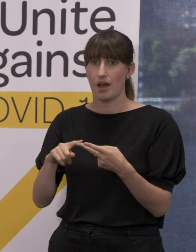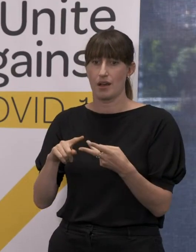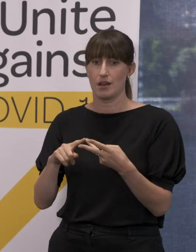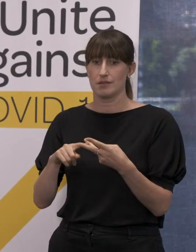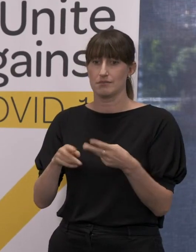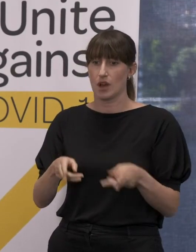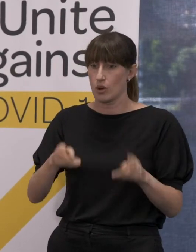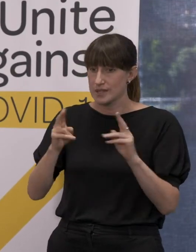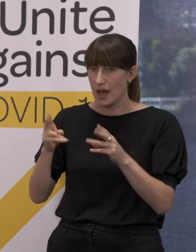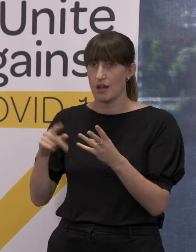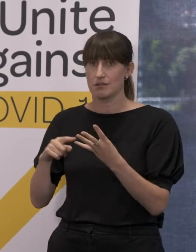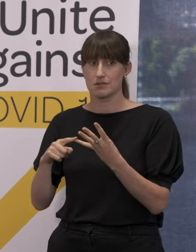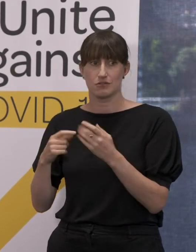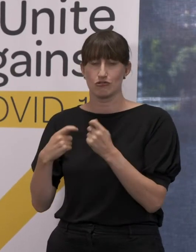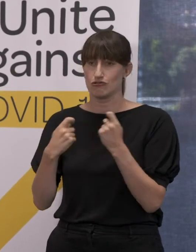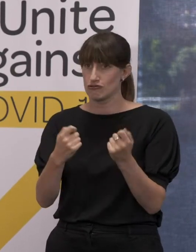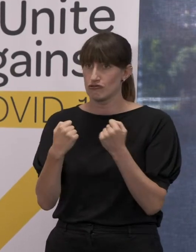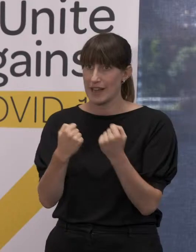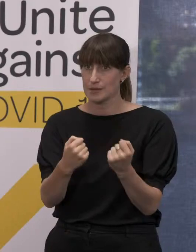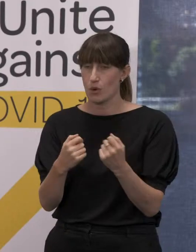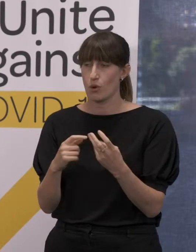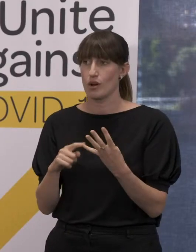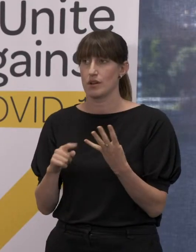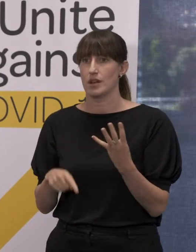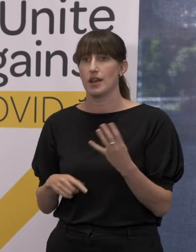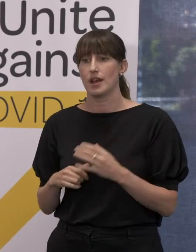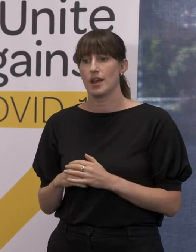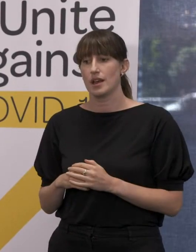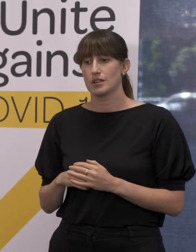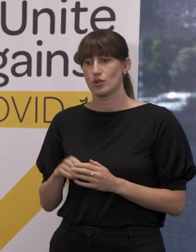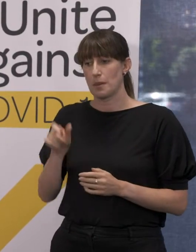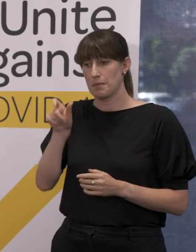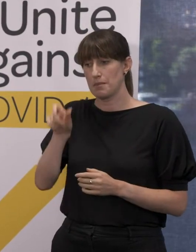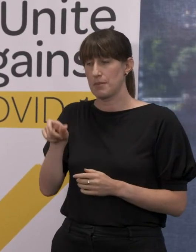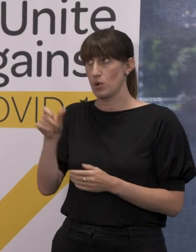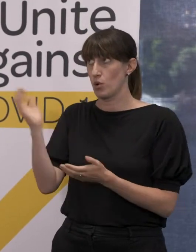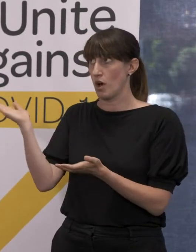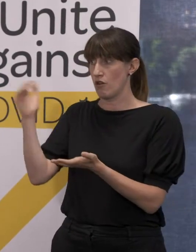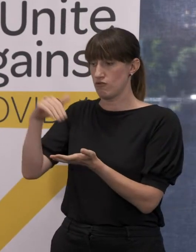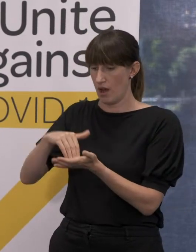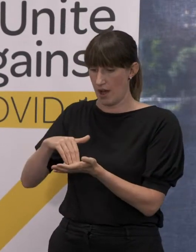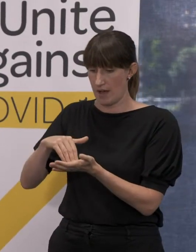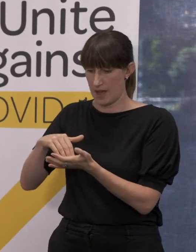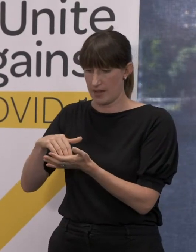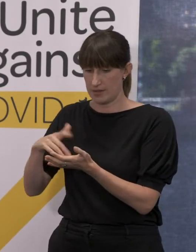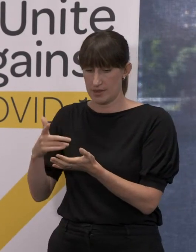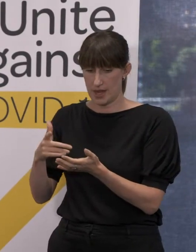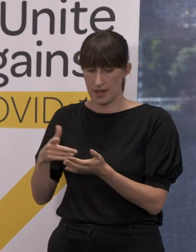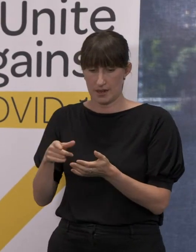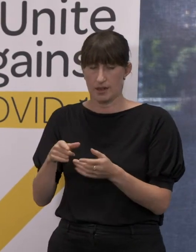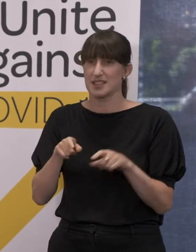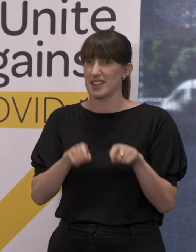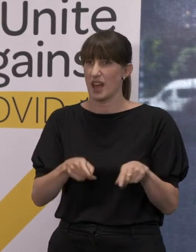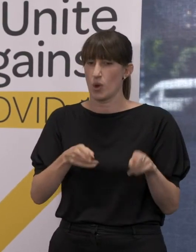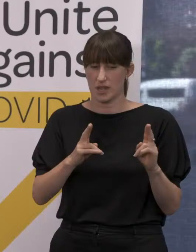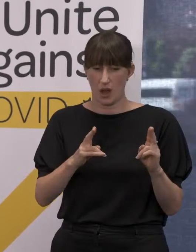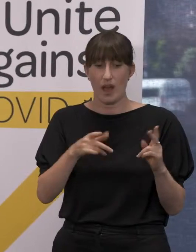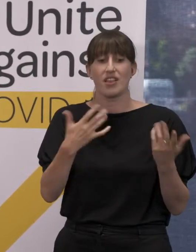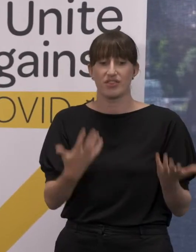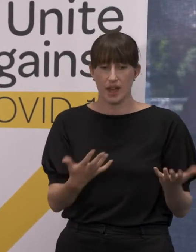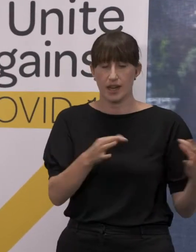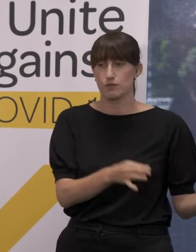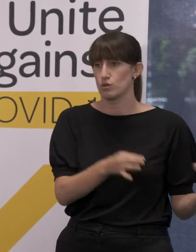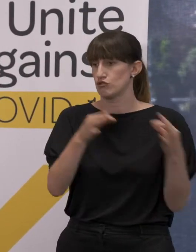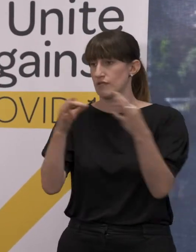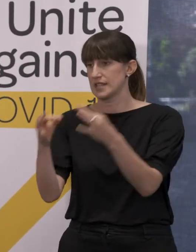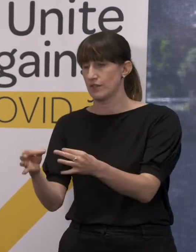And I dare say, because all of these people then transfer to the quarantine facility, you can imagine over the last few days there have been